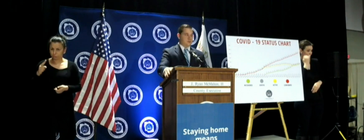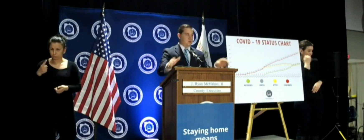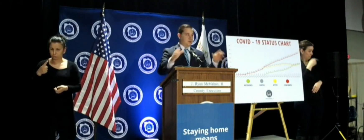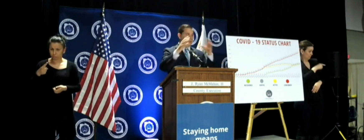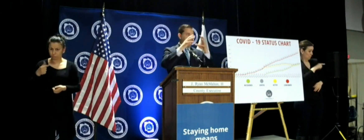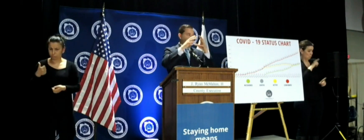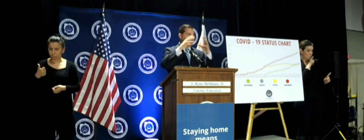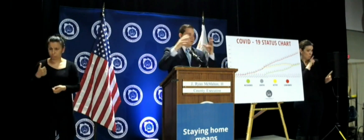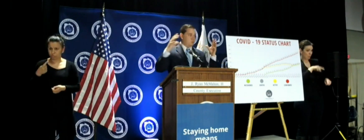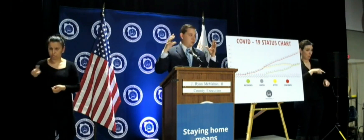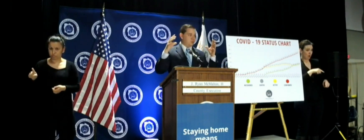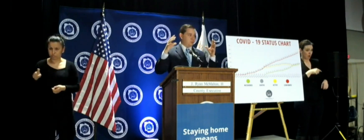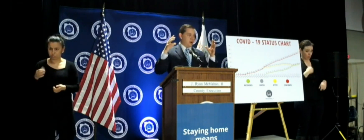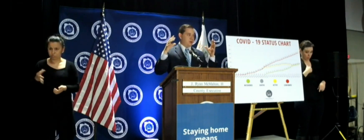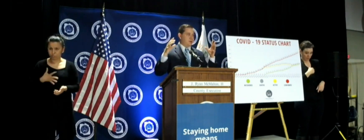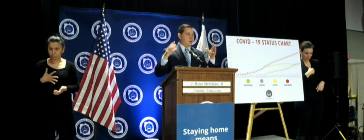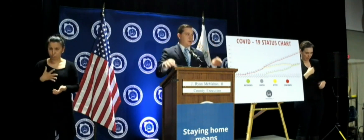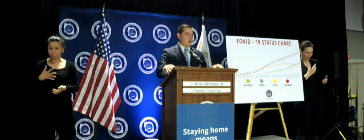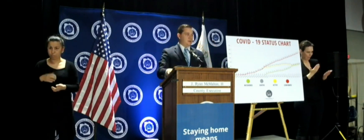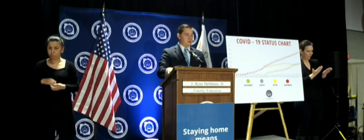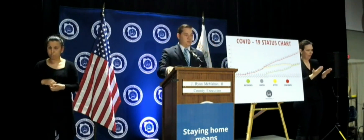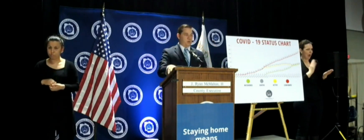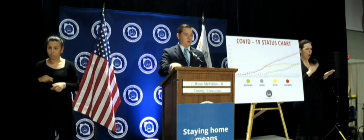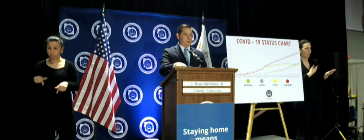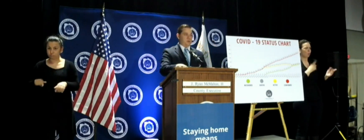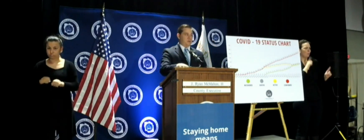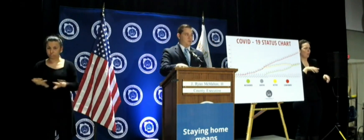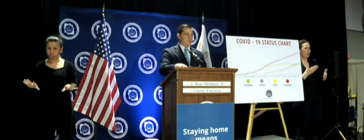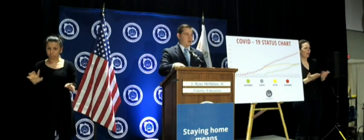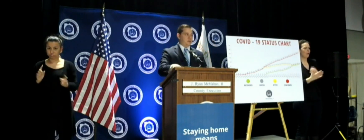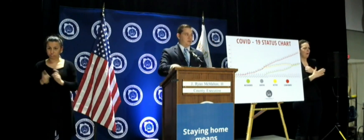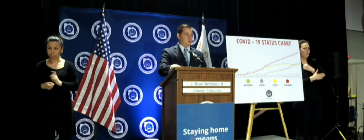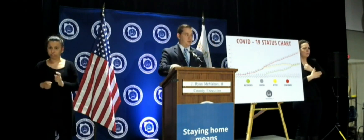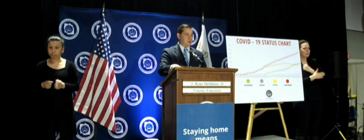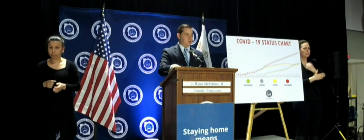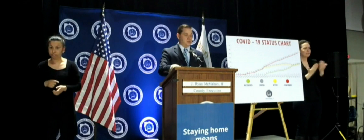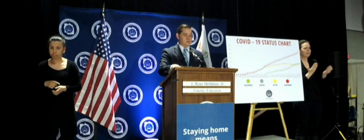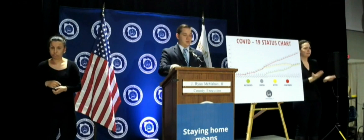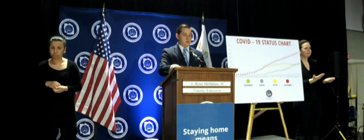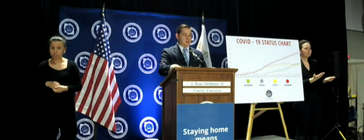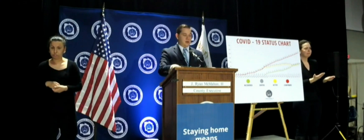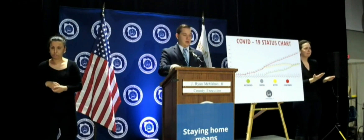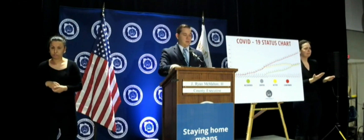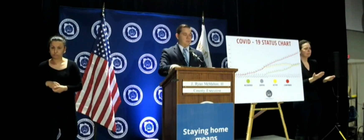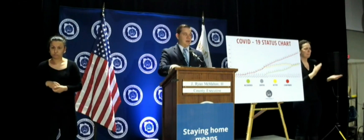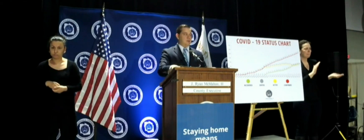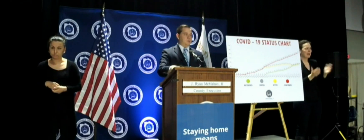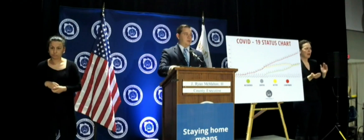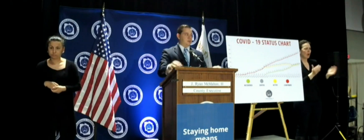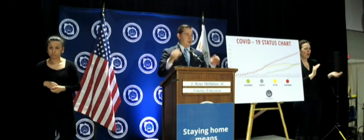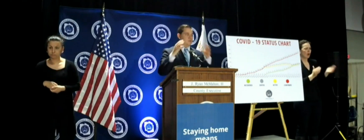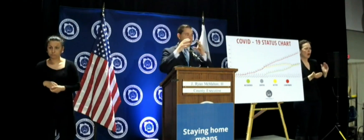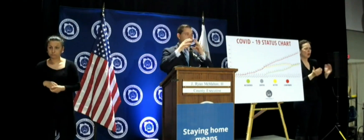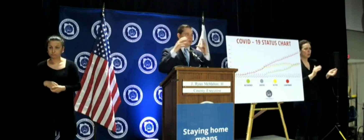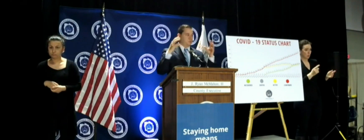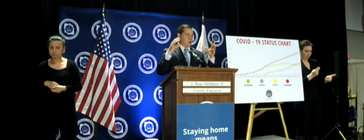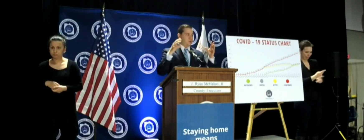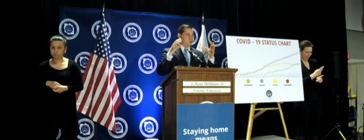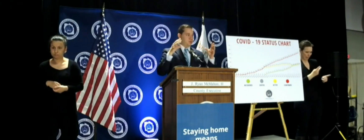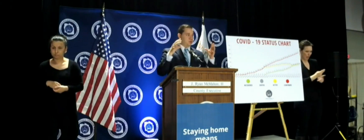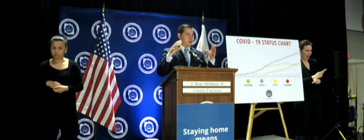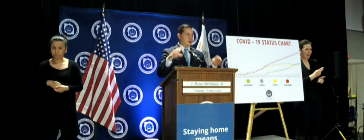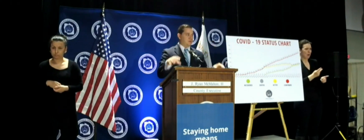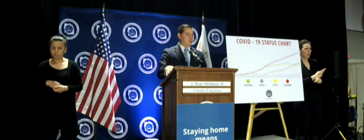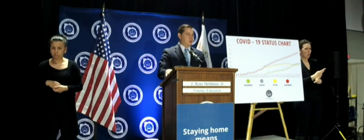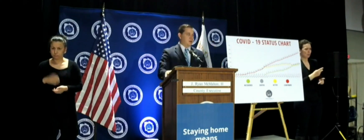that's still an indication of community spread. At some point, when you can figure out the affiliations, it may not be that you have the community spread